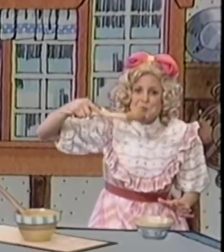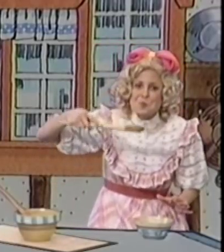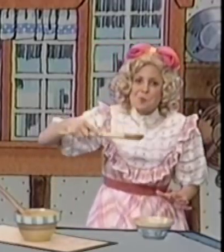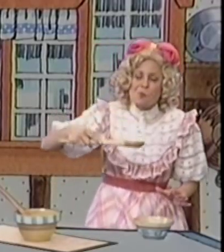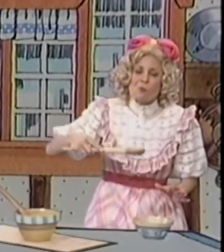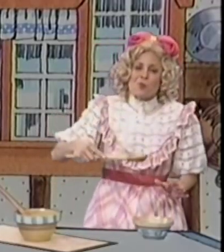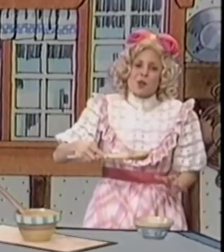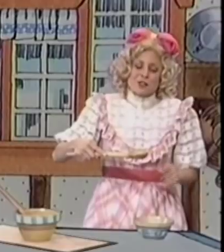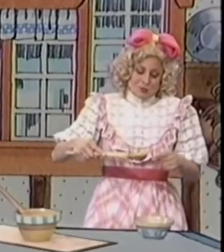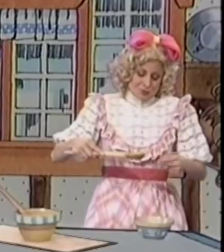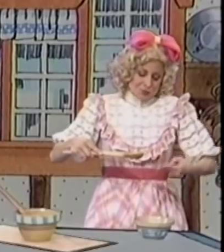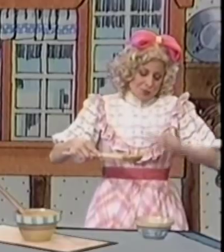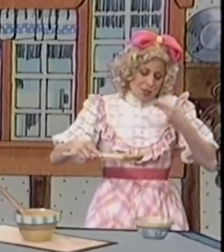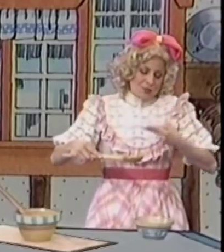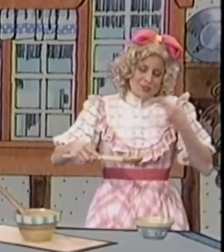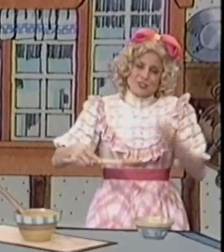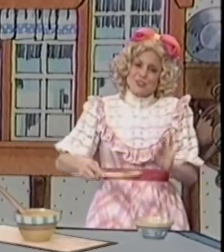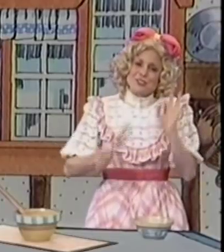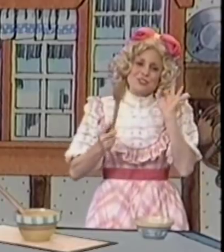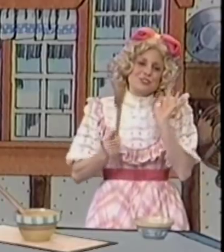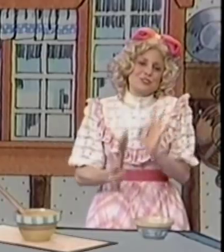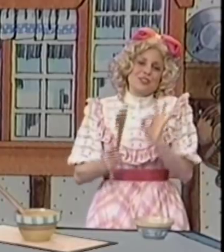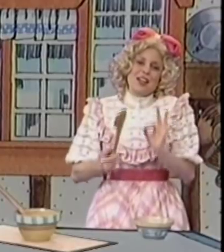Mmm! This porridge is just right!